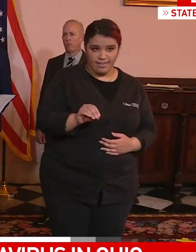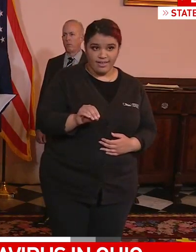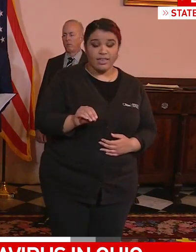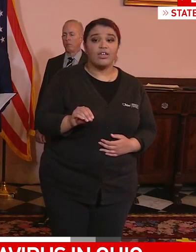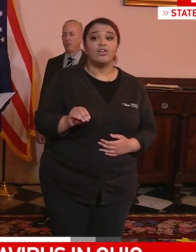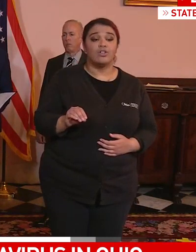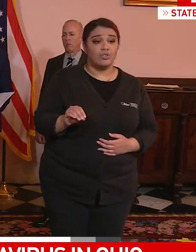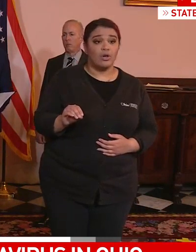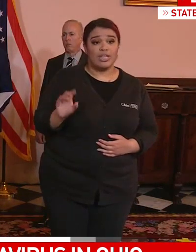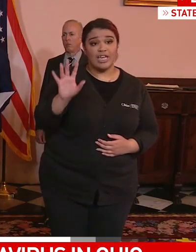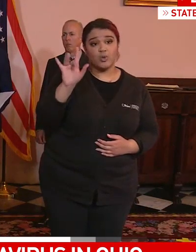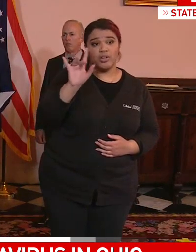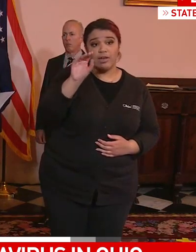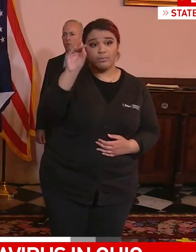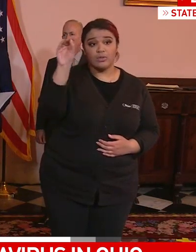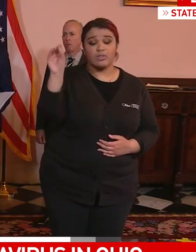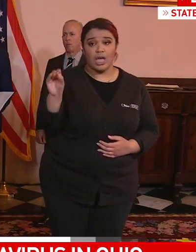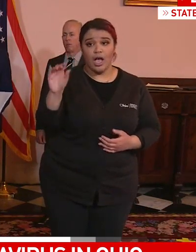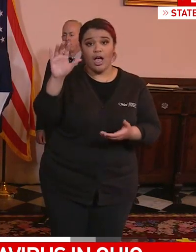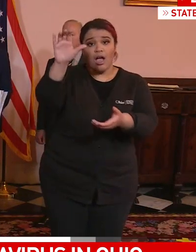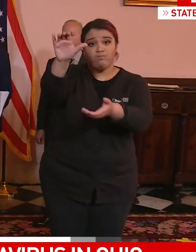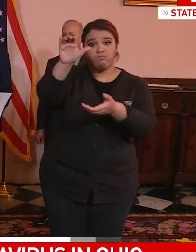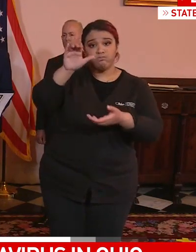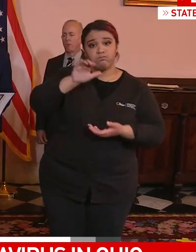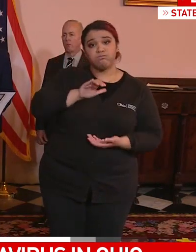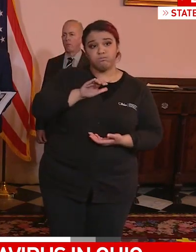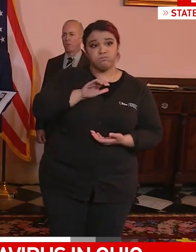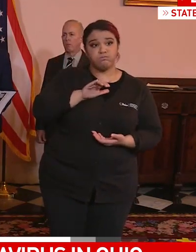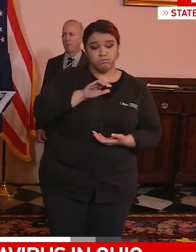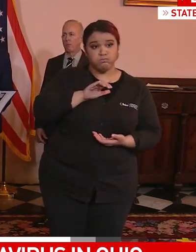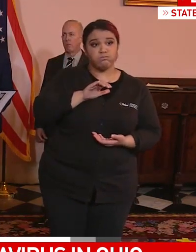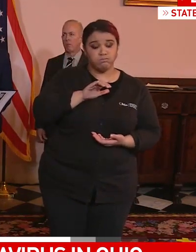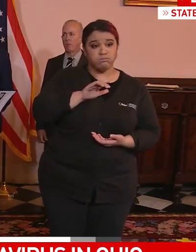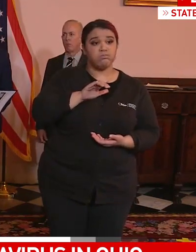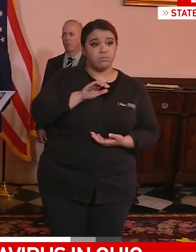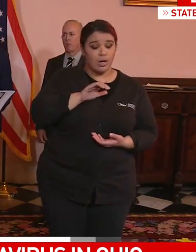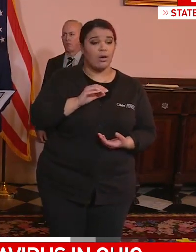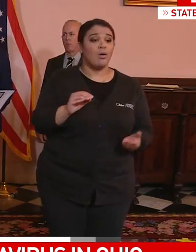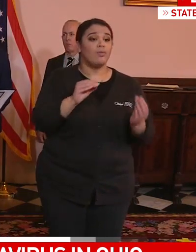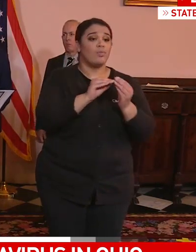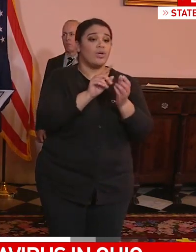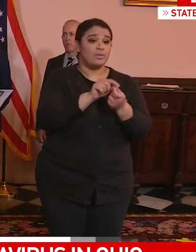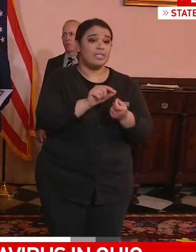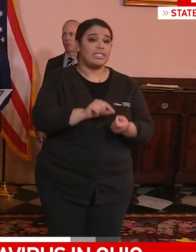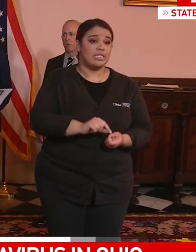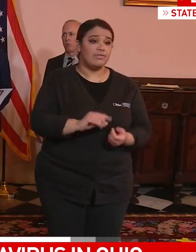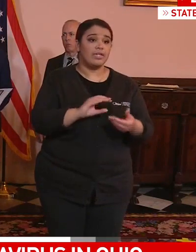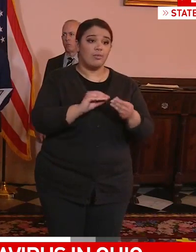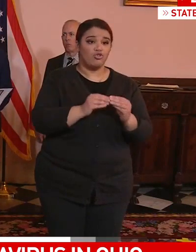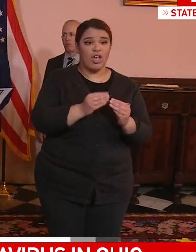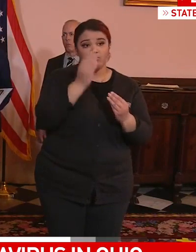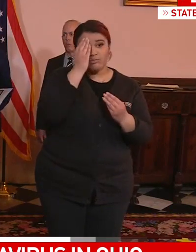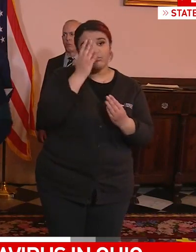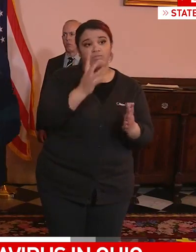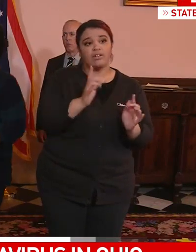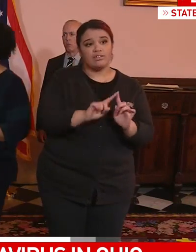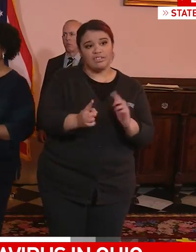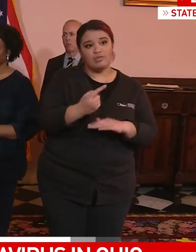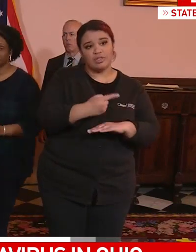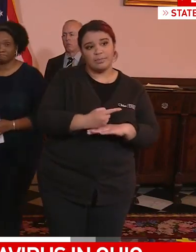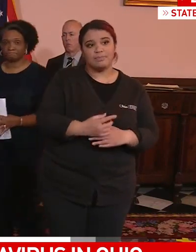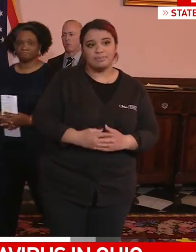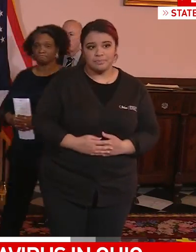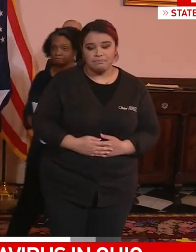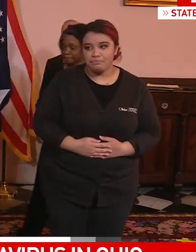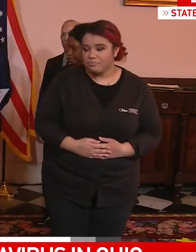full allocation of what was identified for Ohio. I can get more specific numbers for you at another time. Thank you.